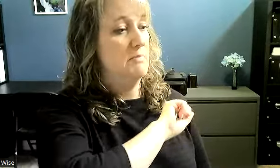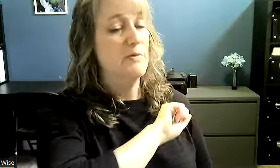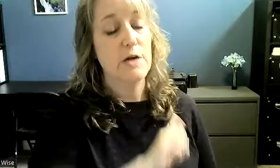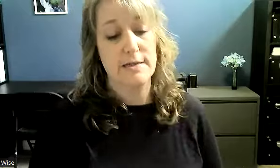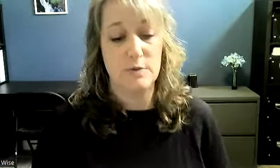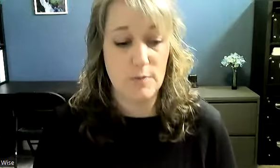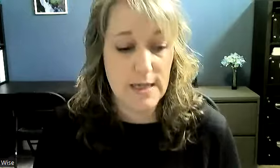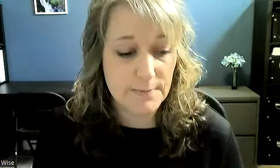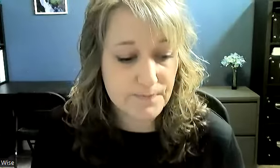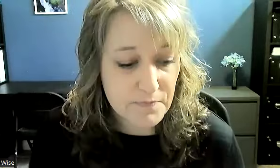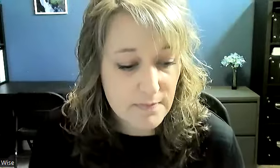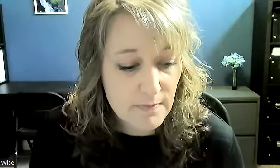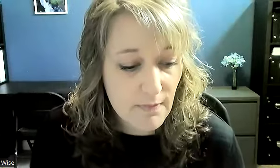for us or we.